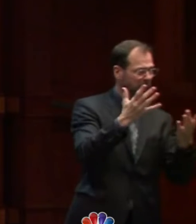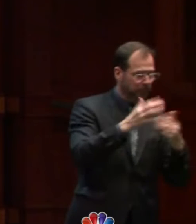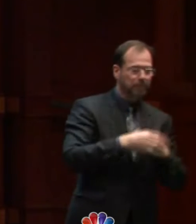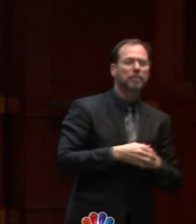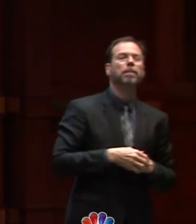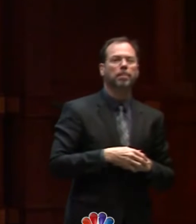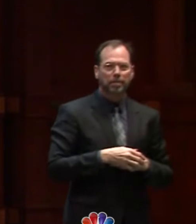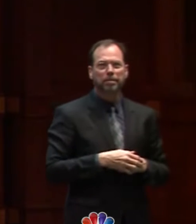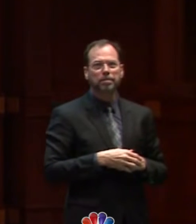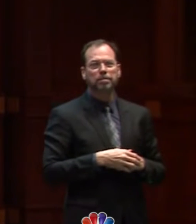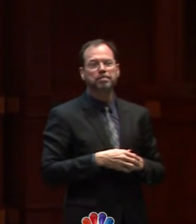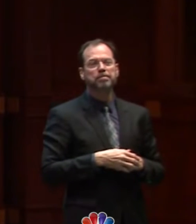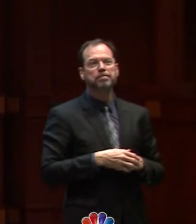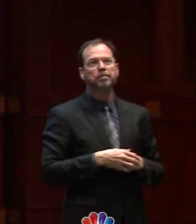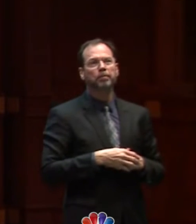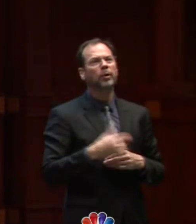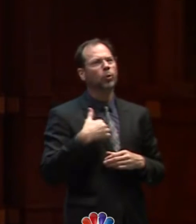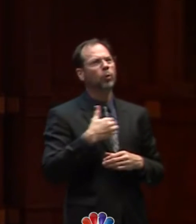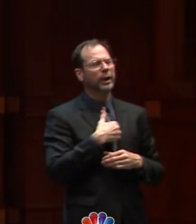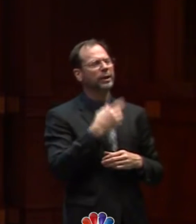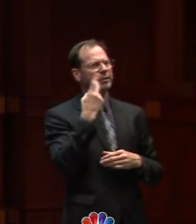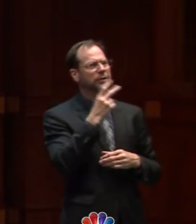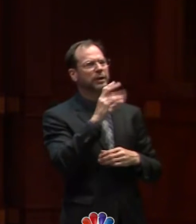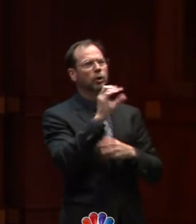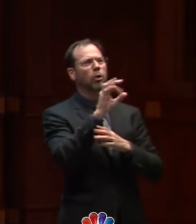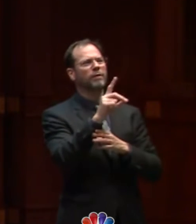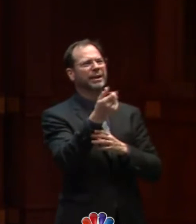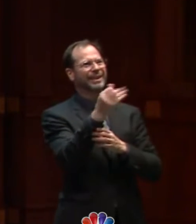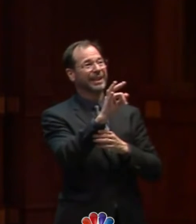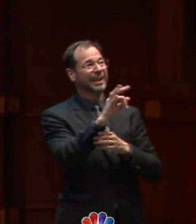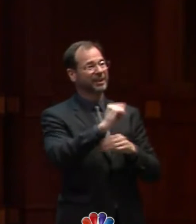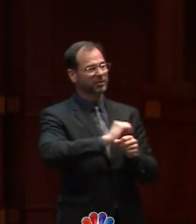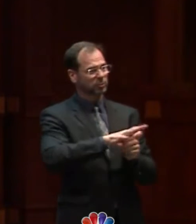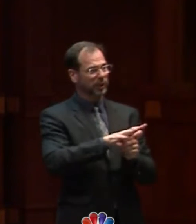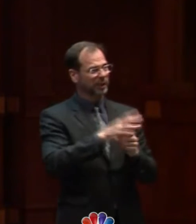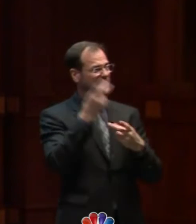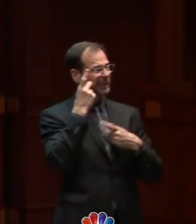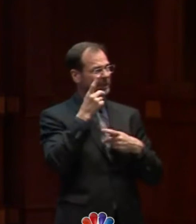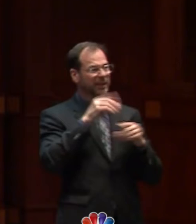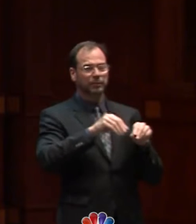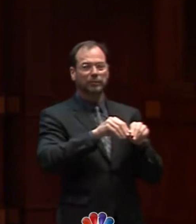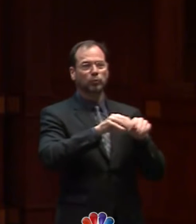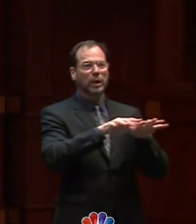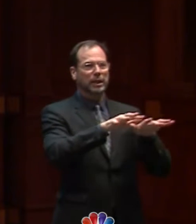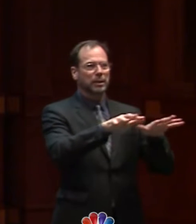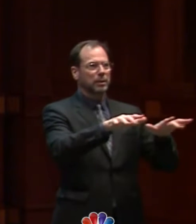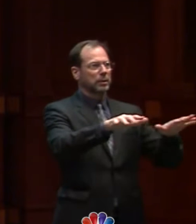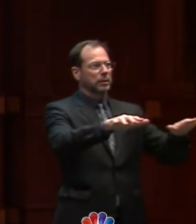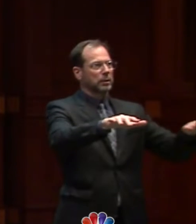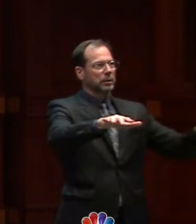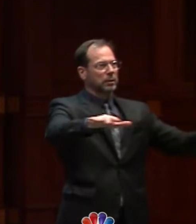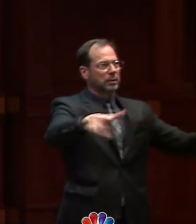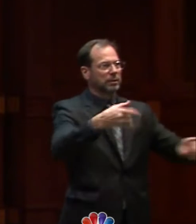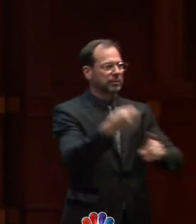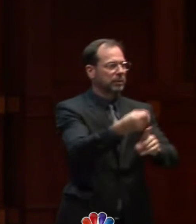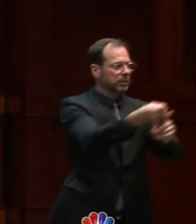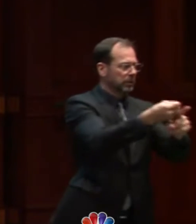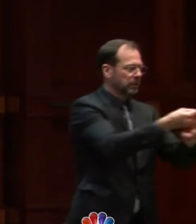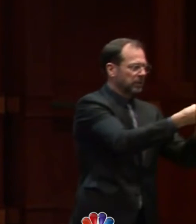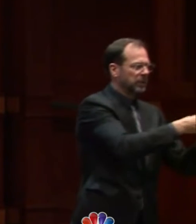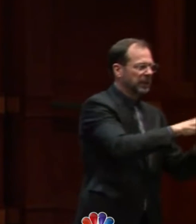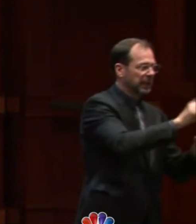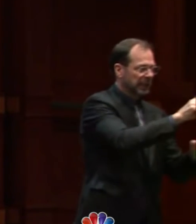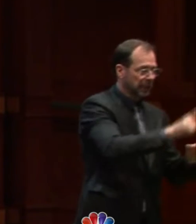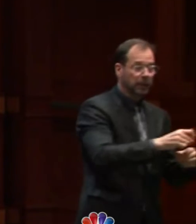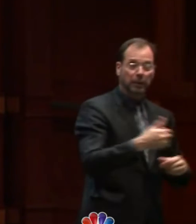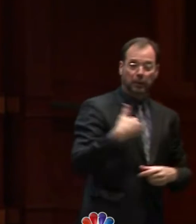we see that the COVID-19 disease continues to spread in the state of Texas. As a result,